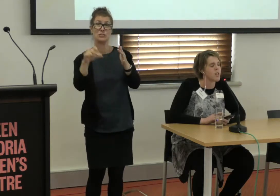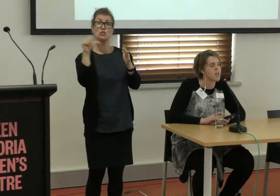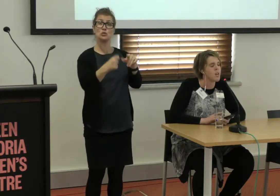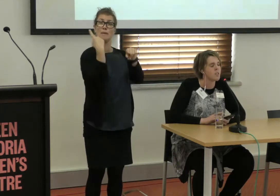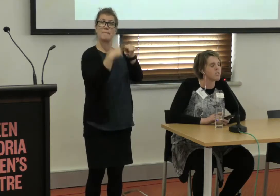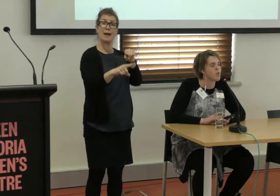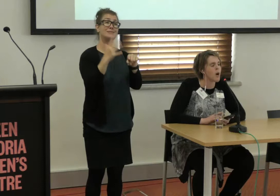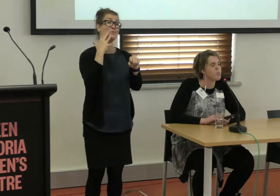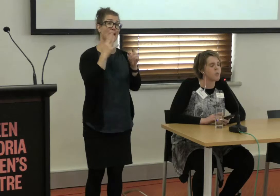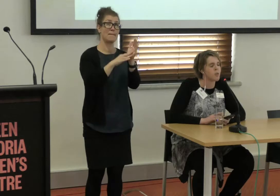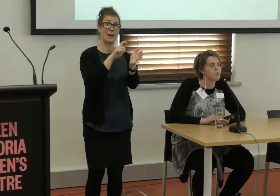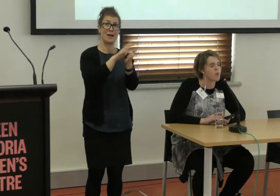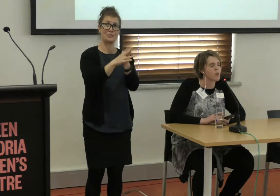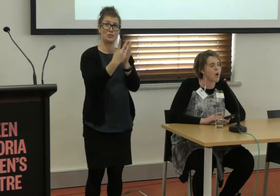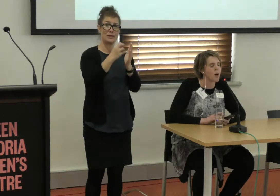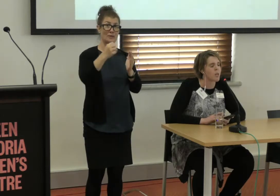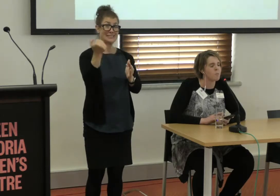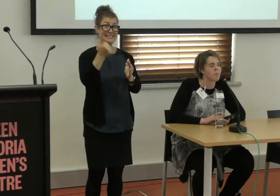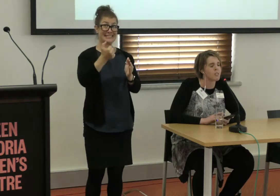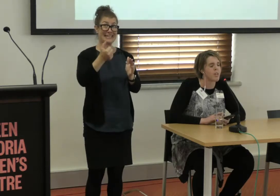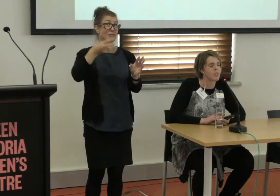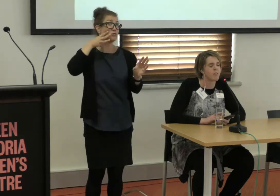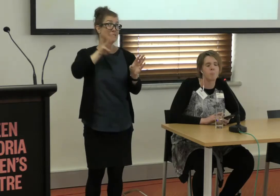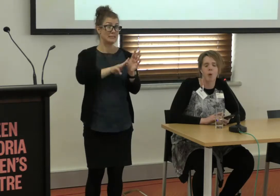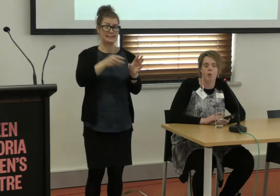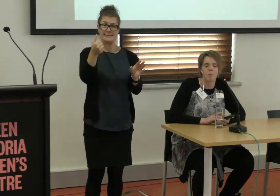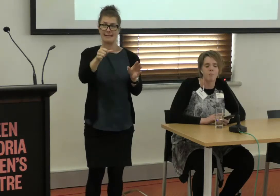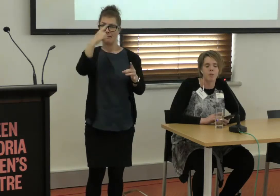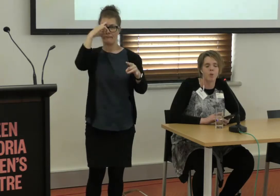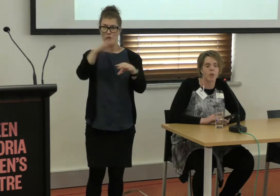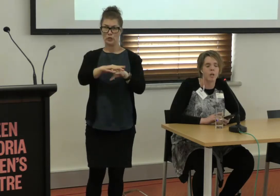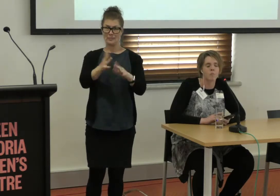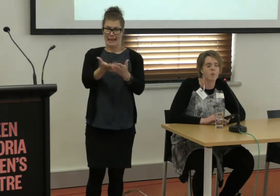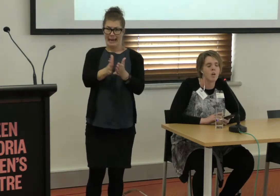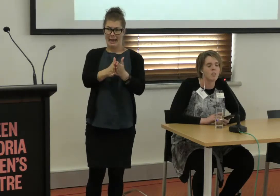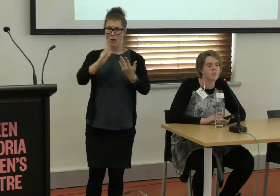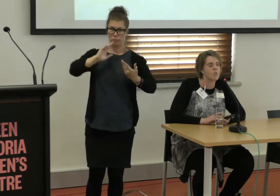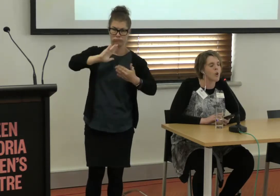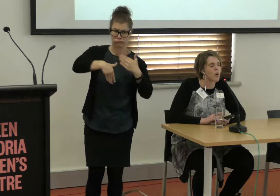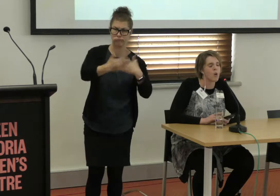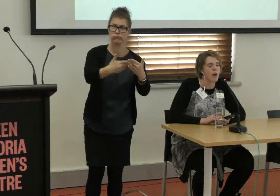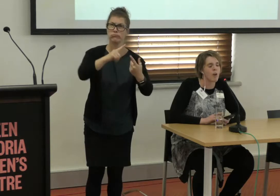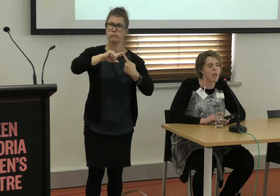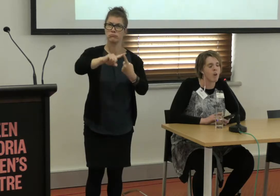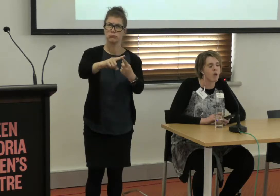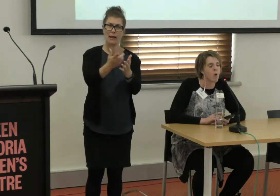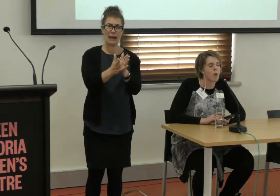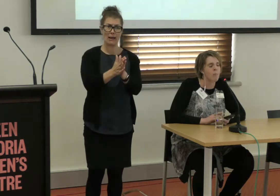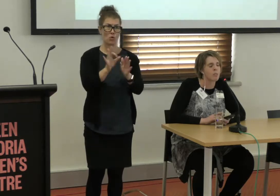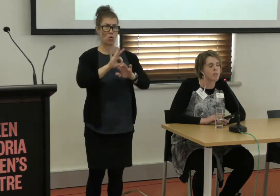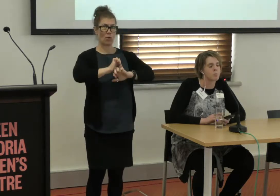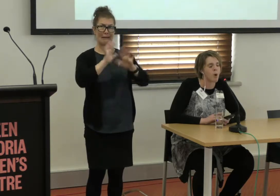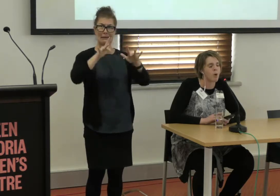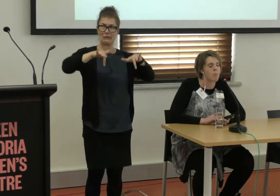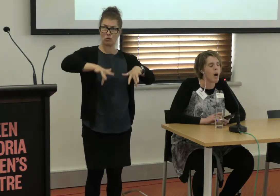2016, there's still widespread confusion about the implementation of the program in Victoria. There's also no clarity around what will happen